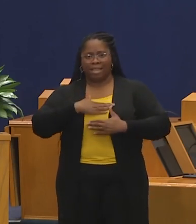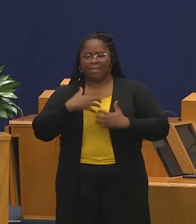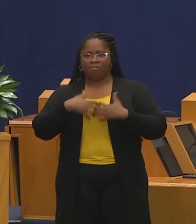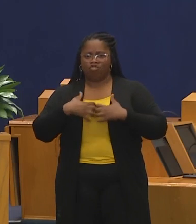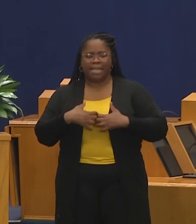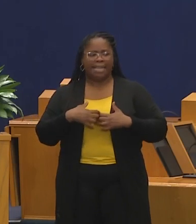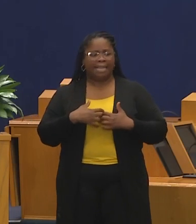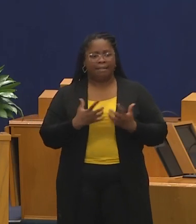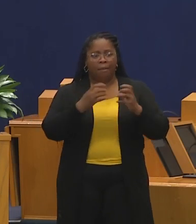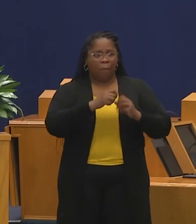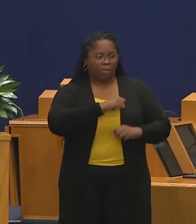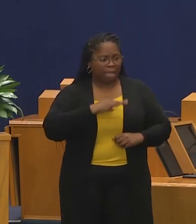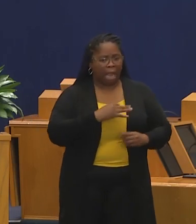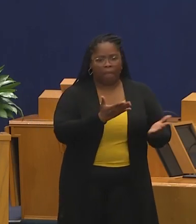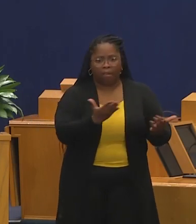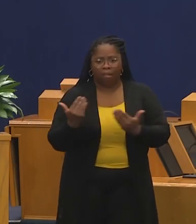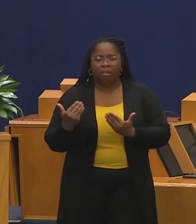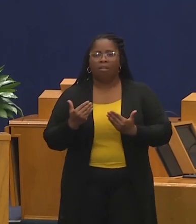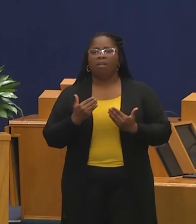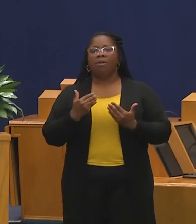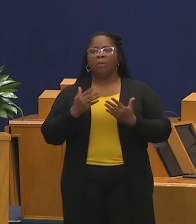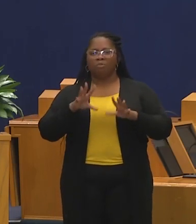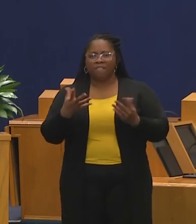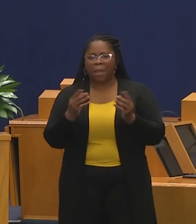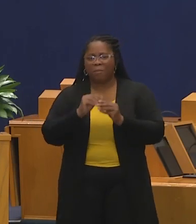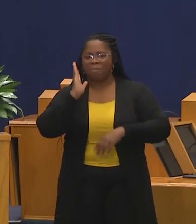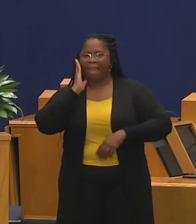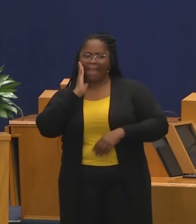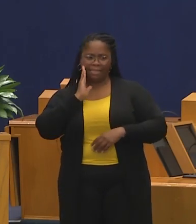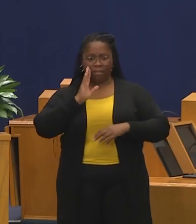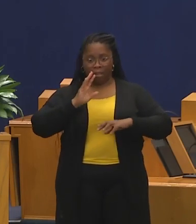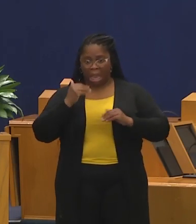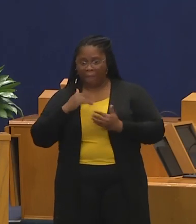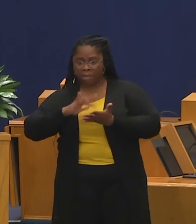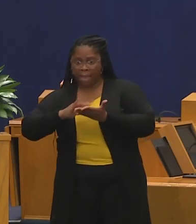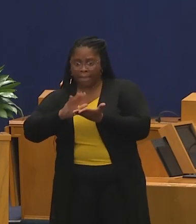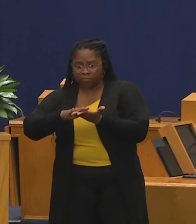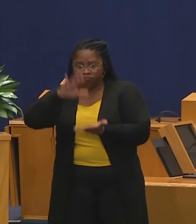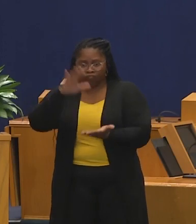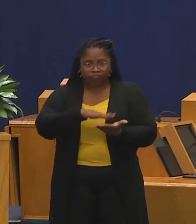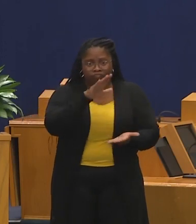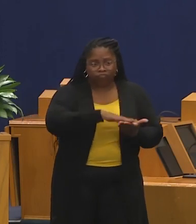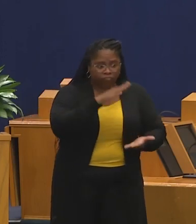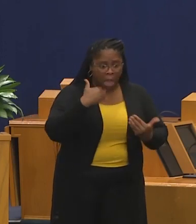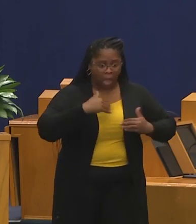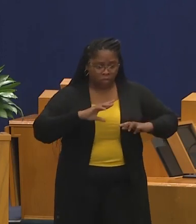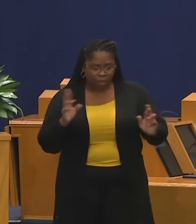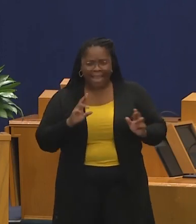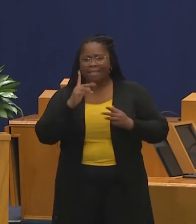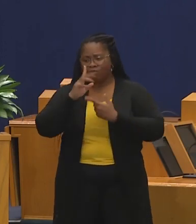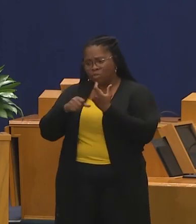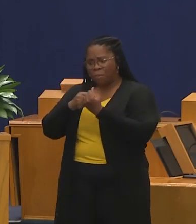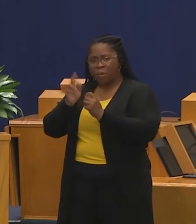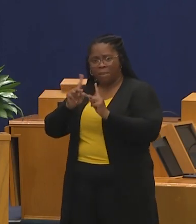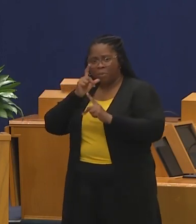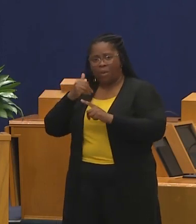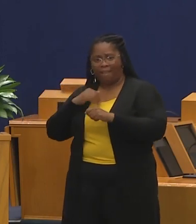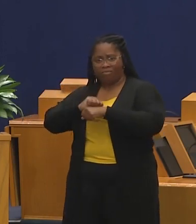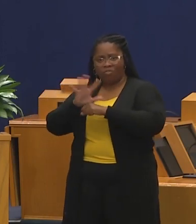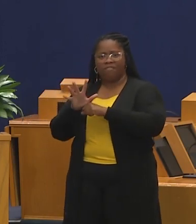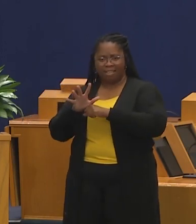staff that are needed to supply the beds, to put in place the medications and the services that are needed to support the patients with